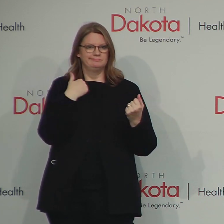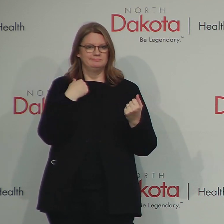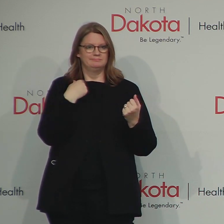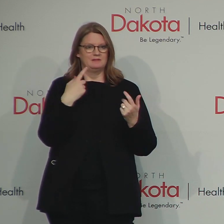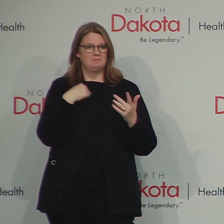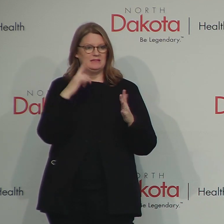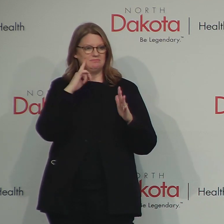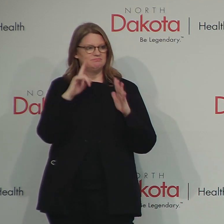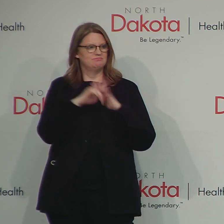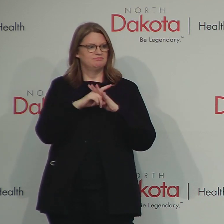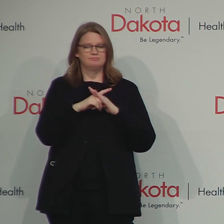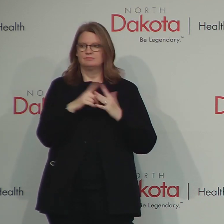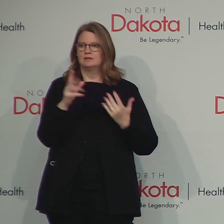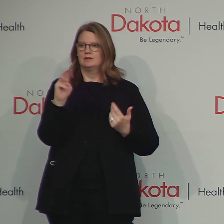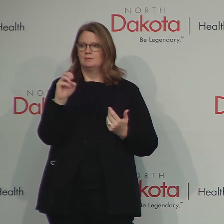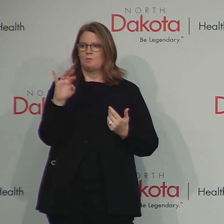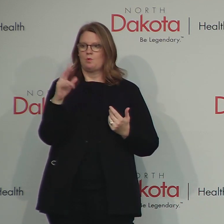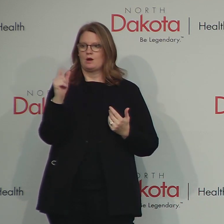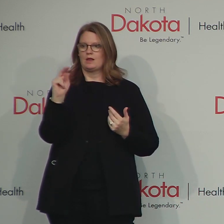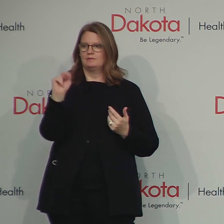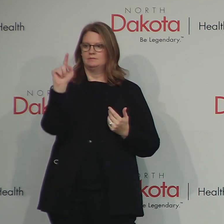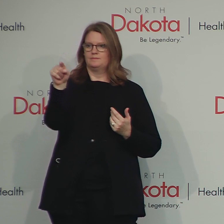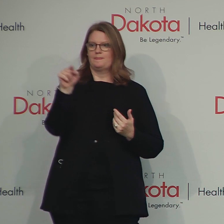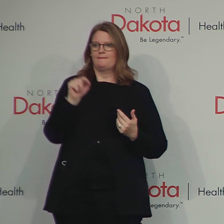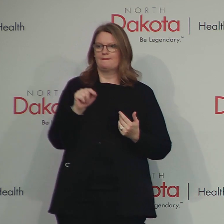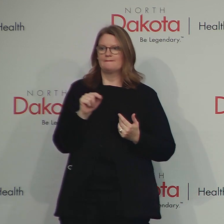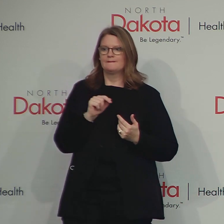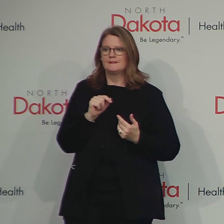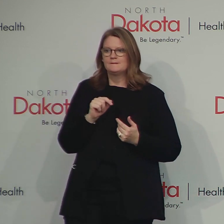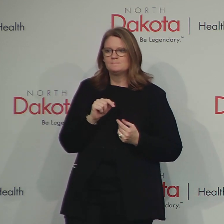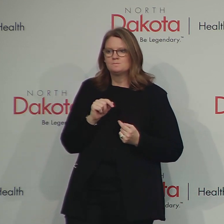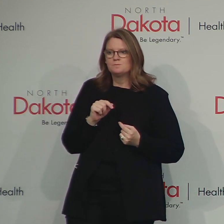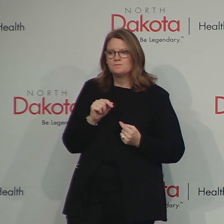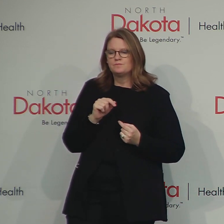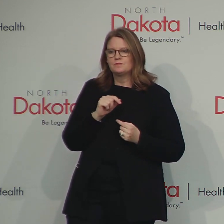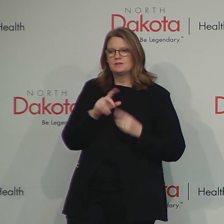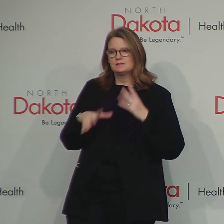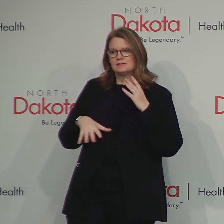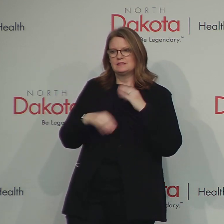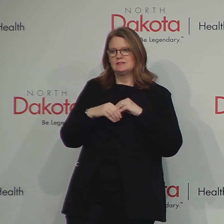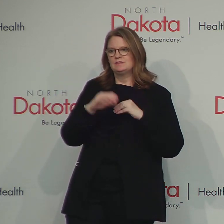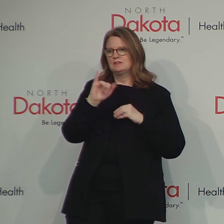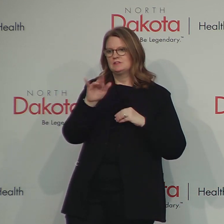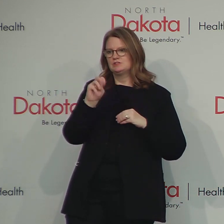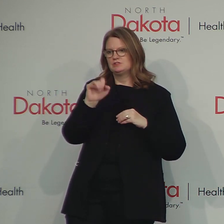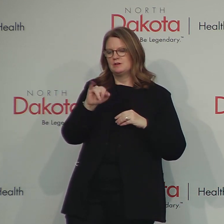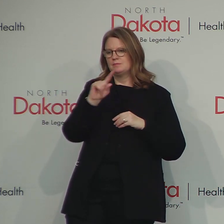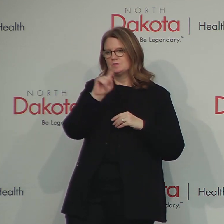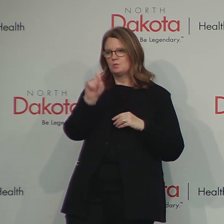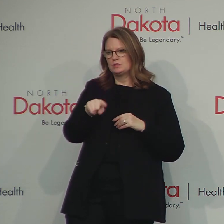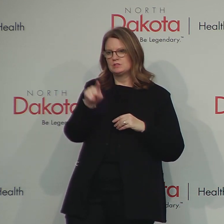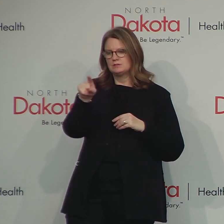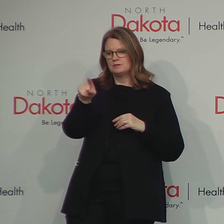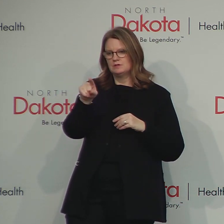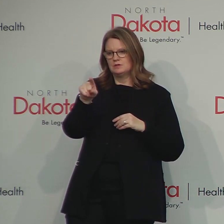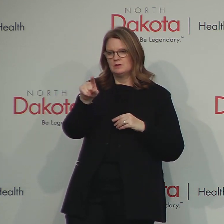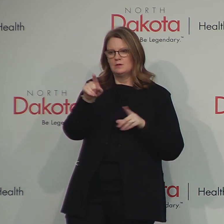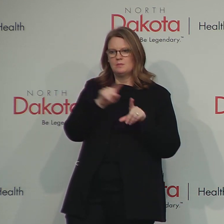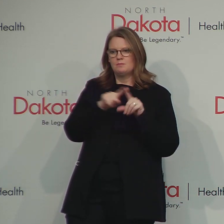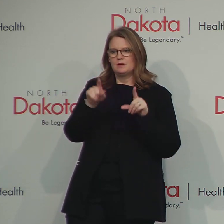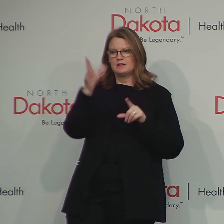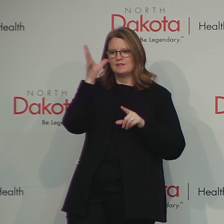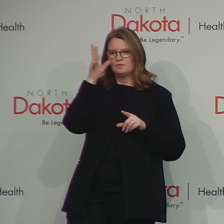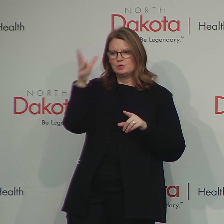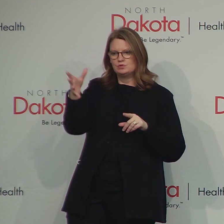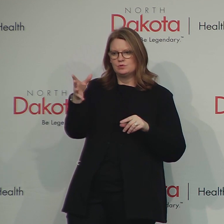offhand, Sam. Thanks. Morgan? This is going off of Jeremy's question just a little bit more, looking into the future.